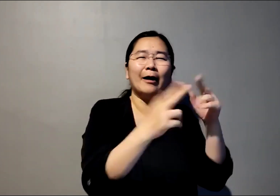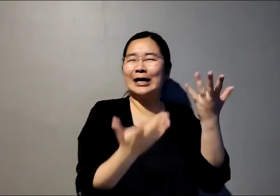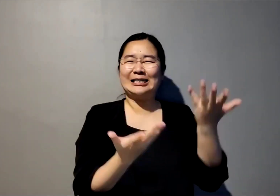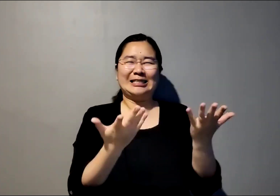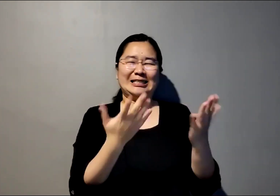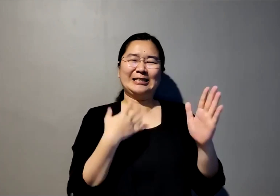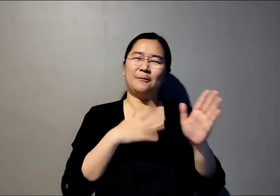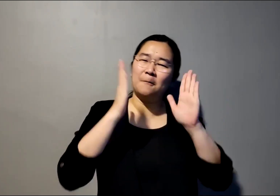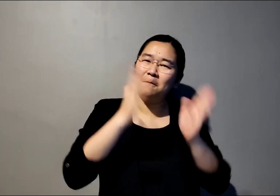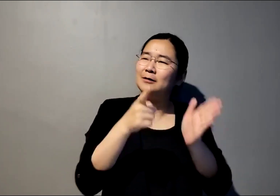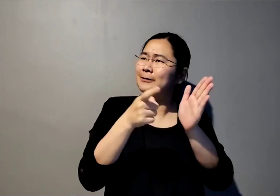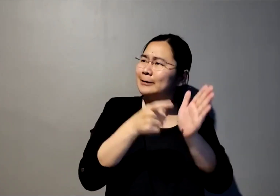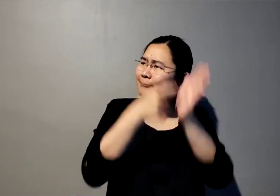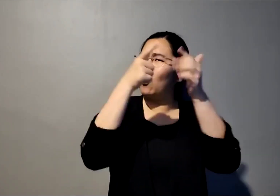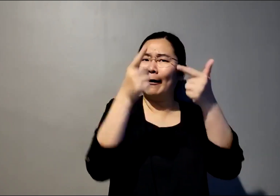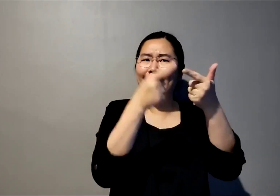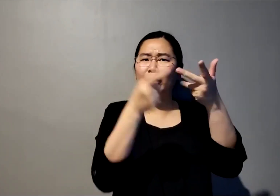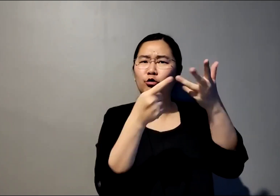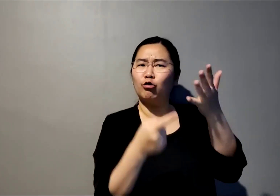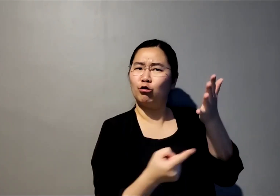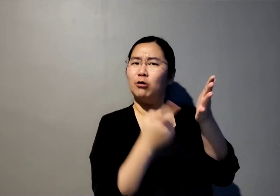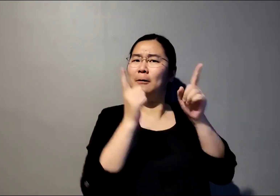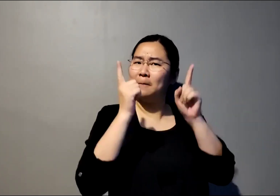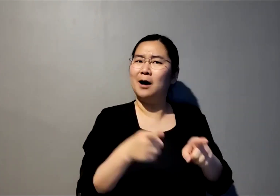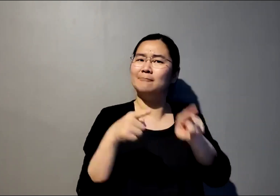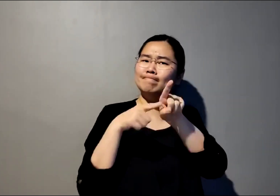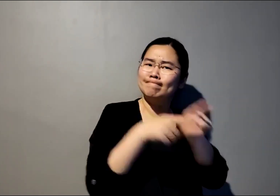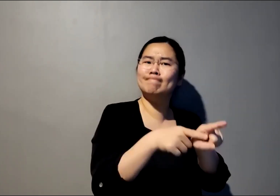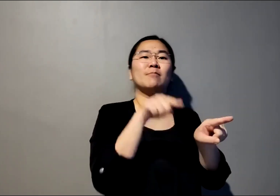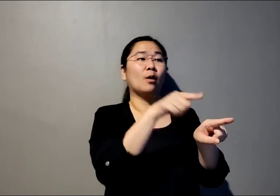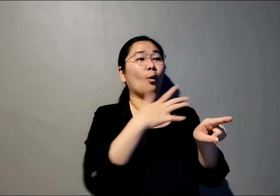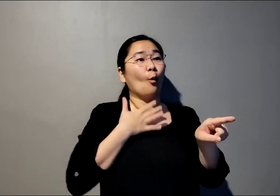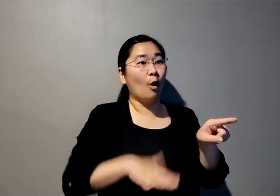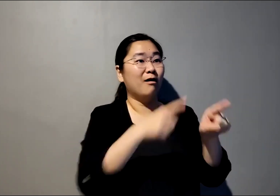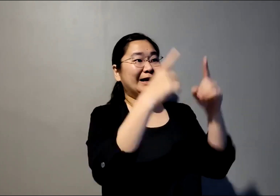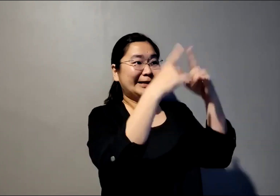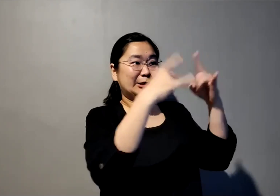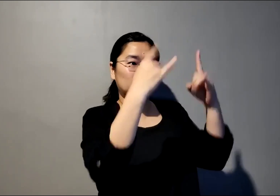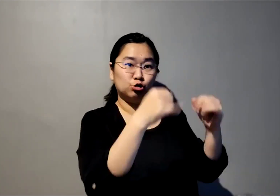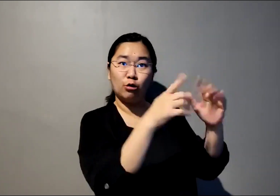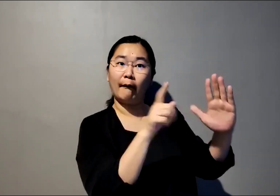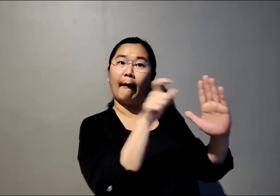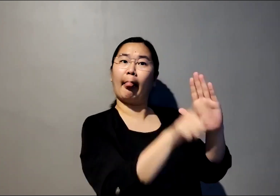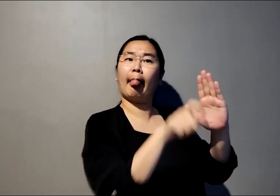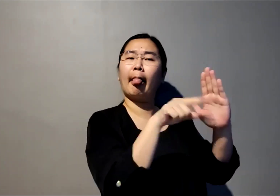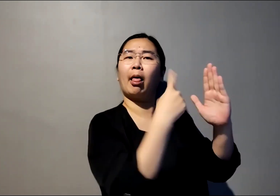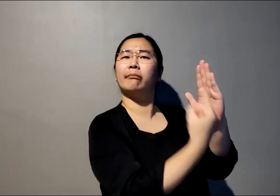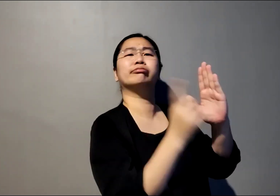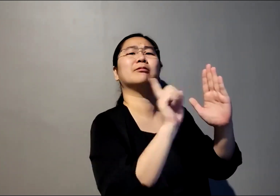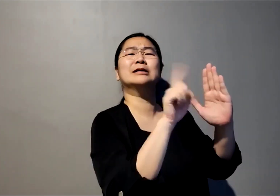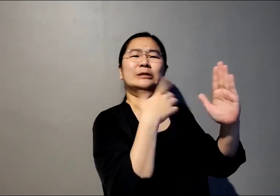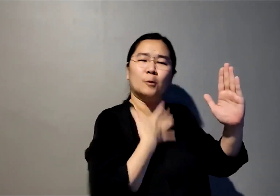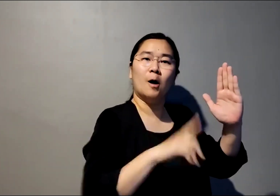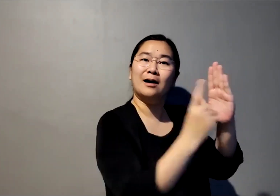Some agencies was mentioned, like USAID, for example. In this particular point, they have a clear